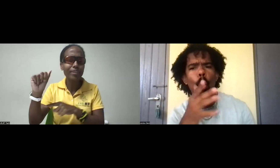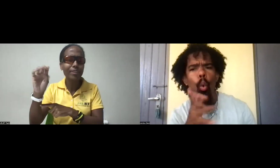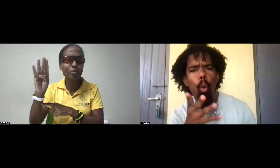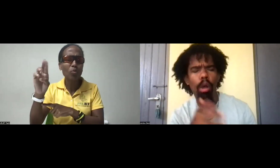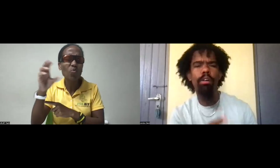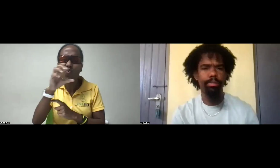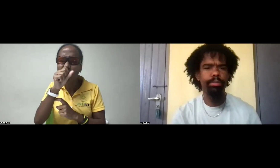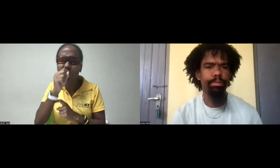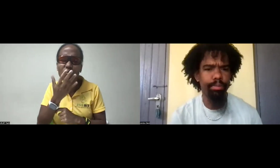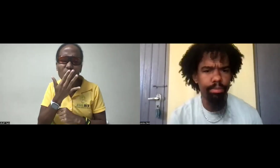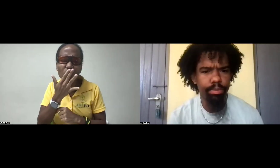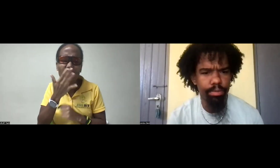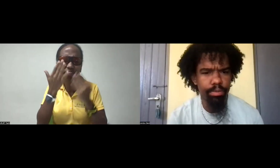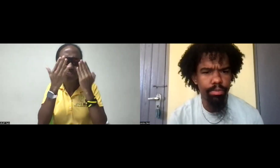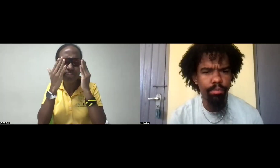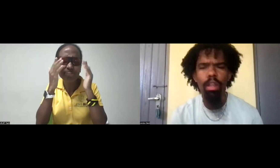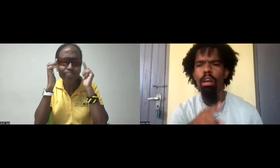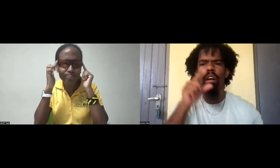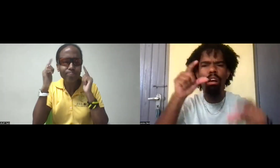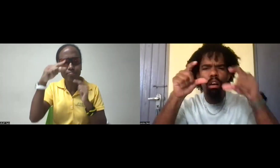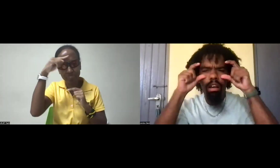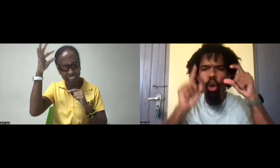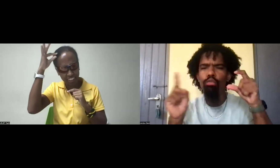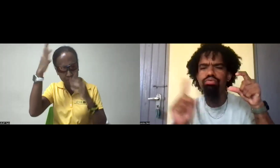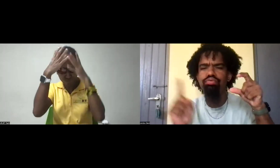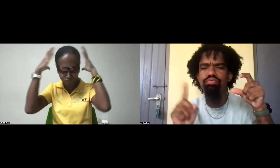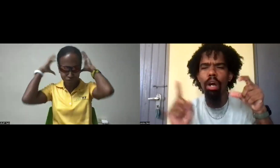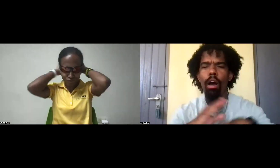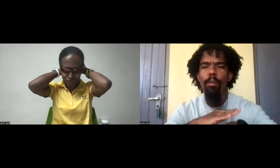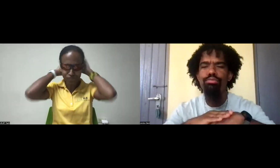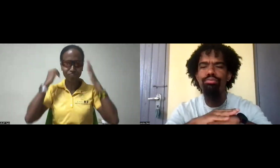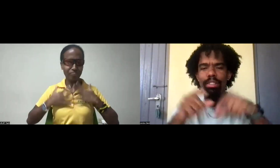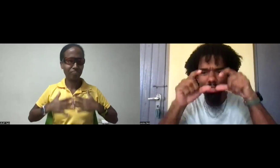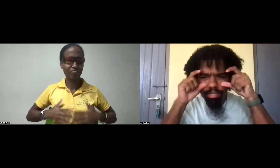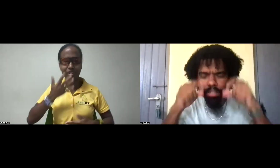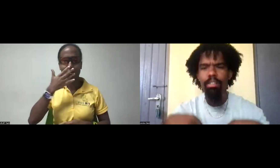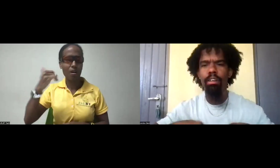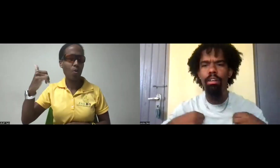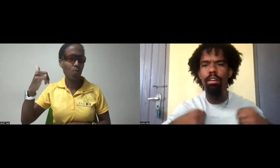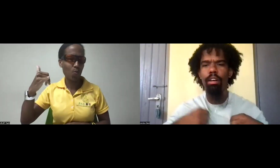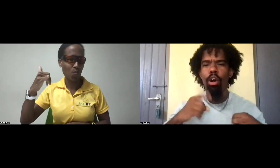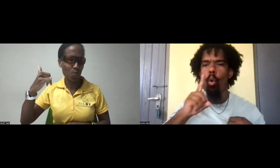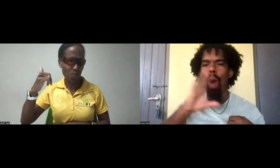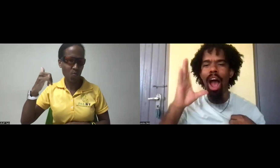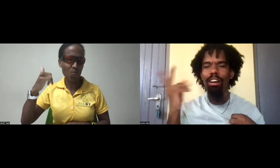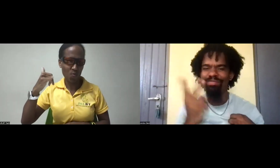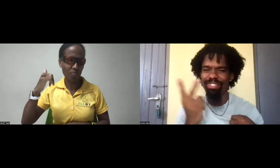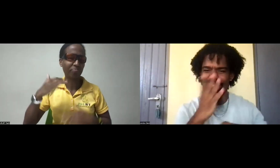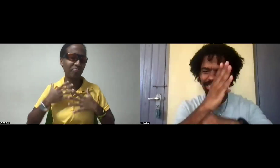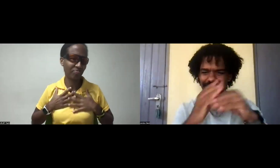on glasses, and I have orange looking glasses, and my hair is cut back, and I'm in